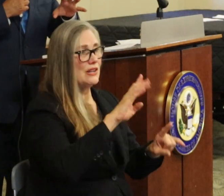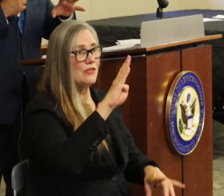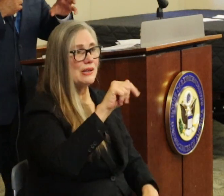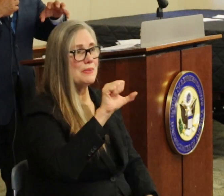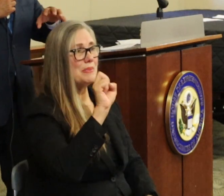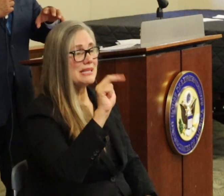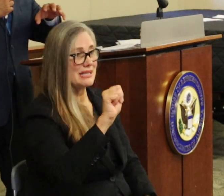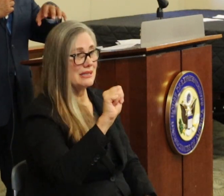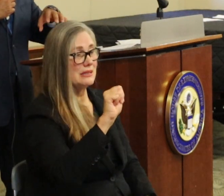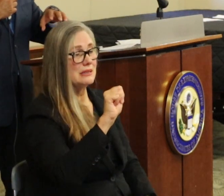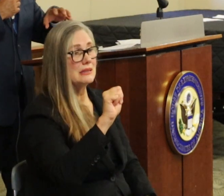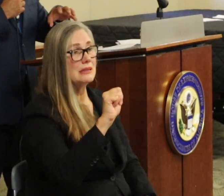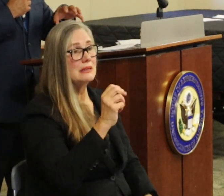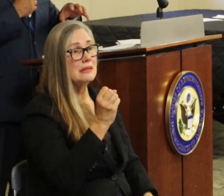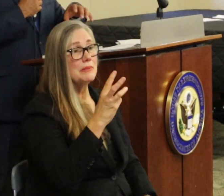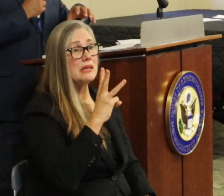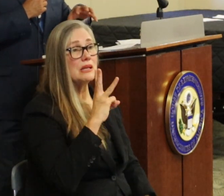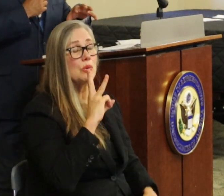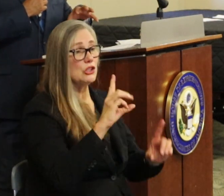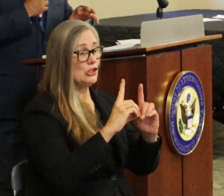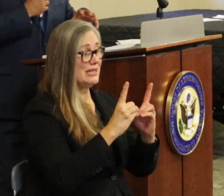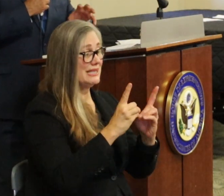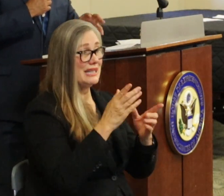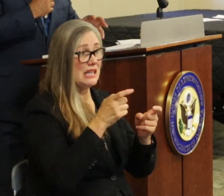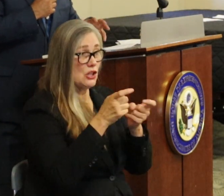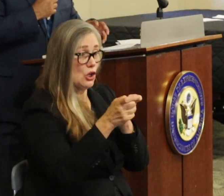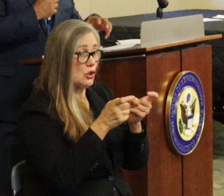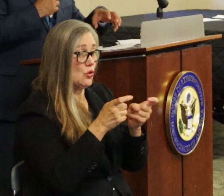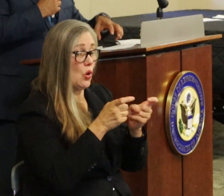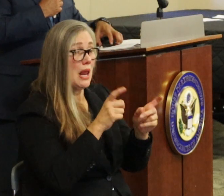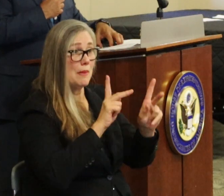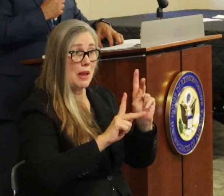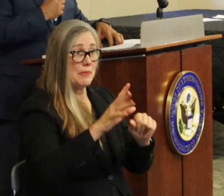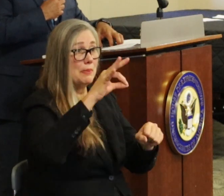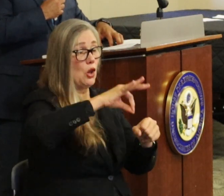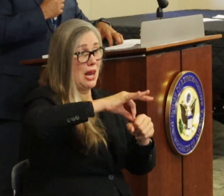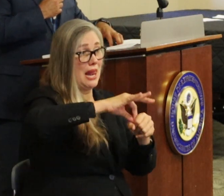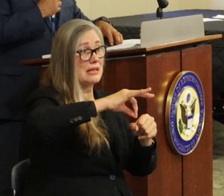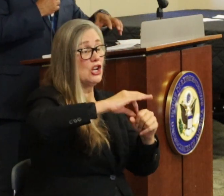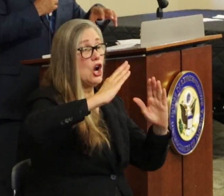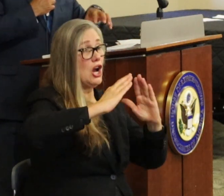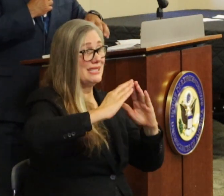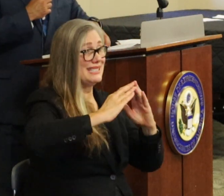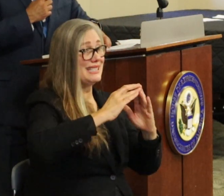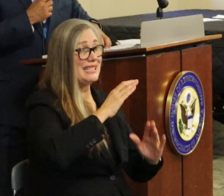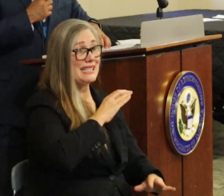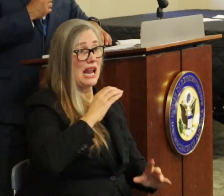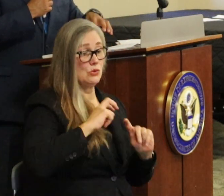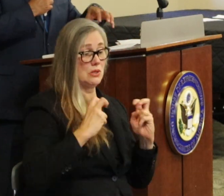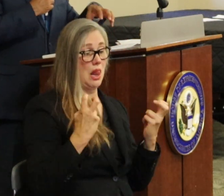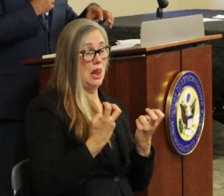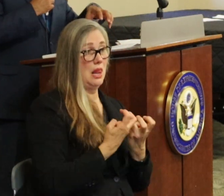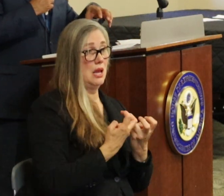of the water districts are either controlled by elected officials on the city council, Santa Maria special